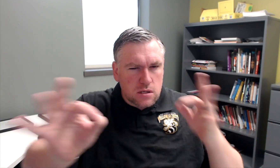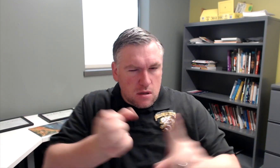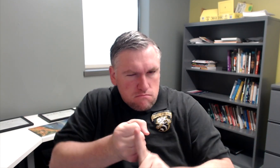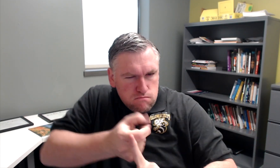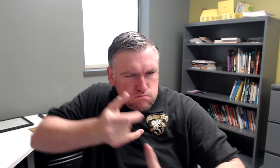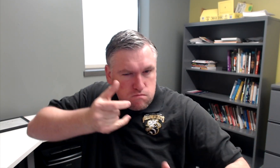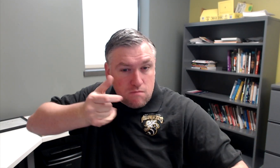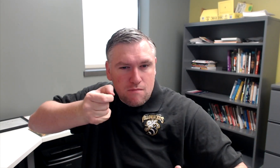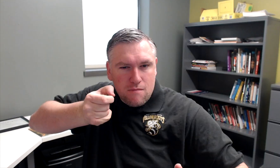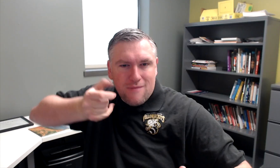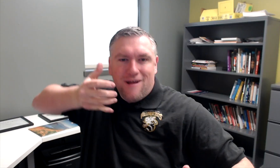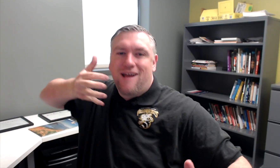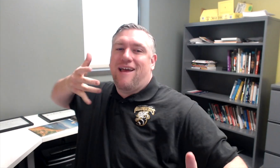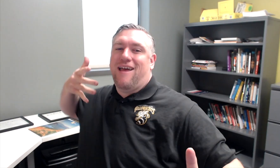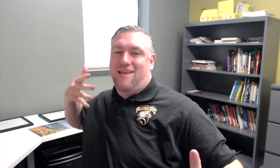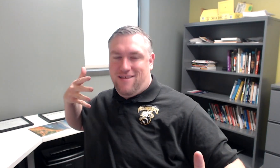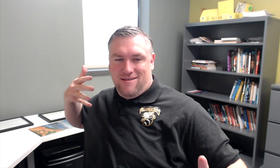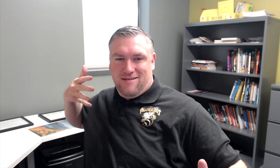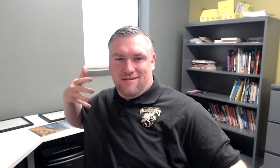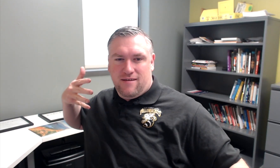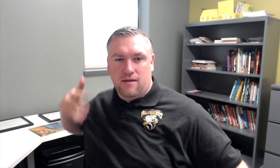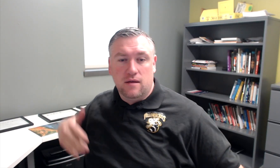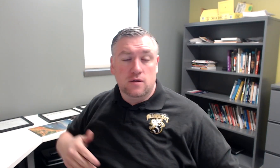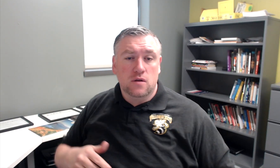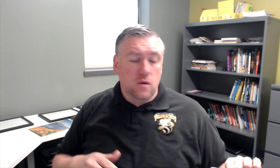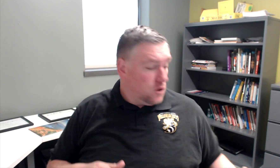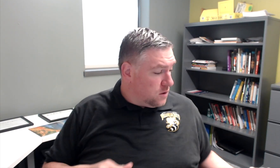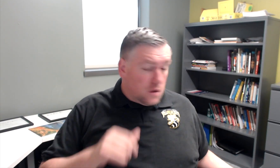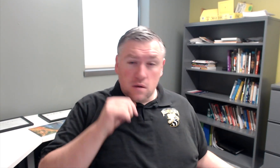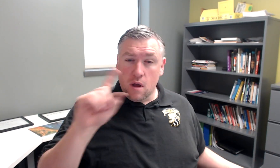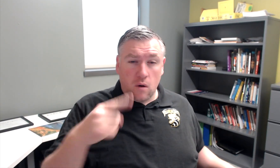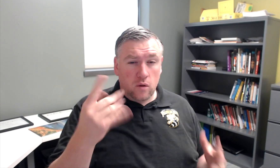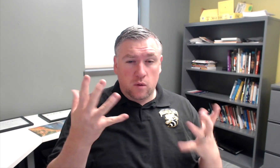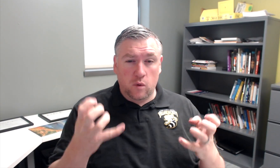it and explain a lot more on what's the same and different with them.